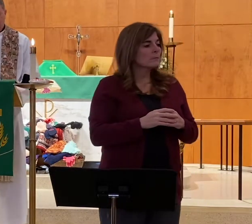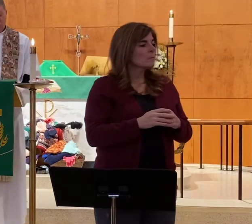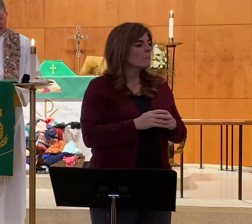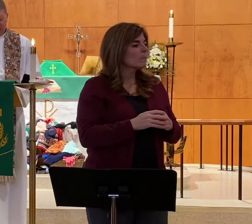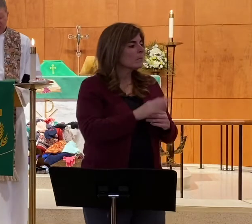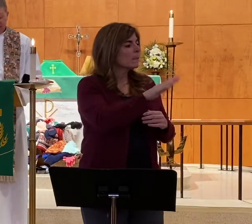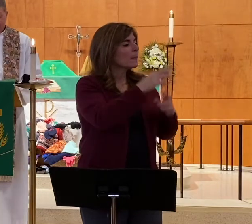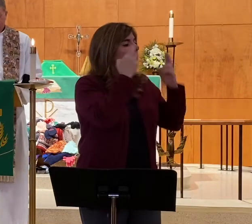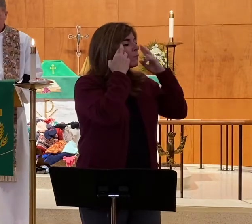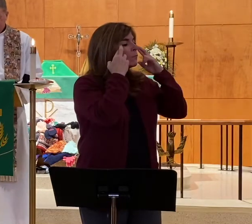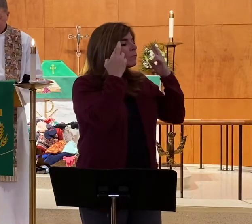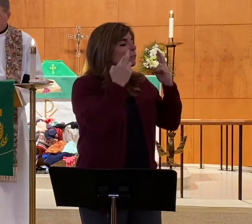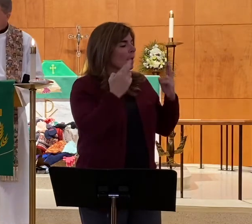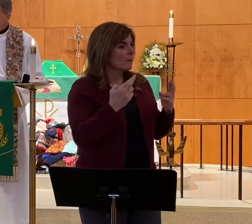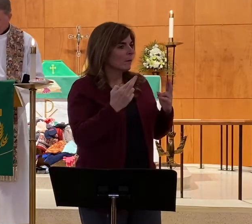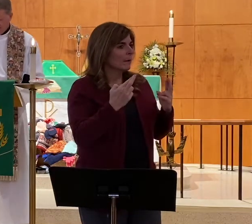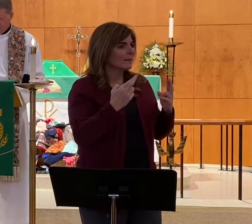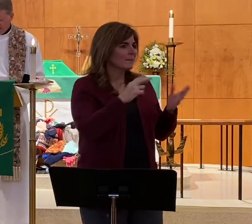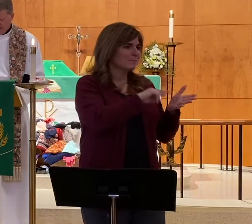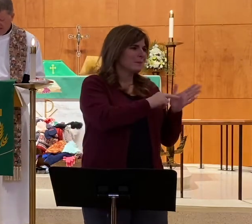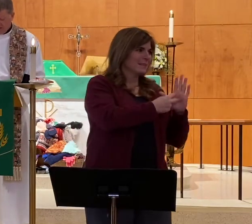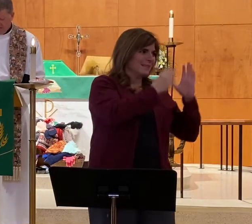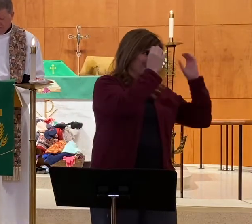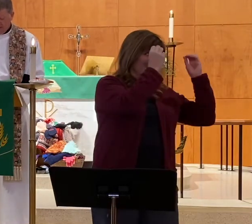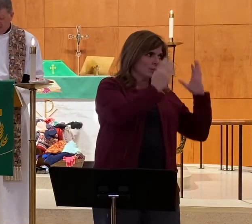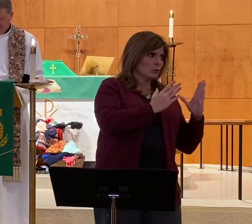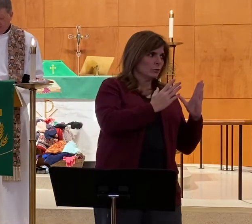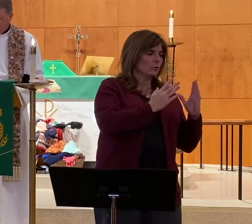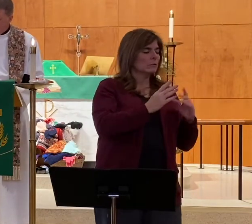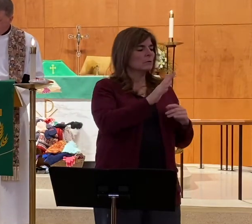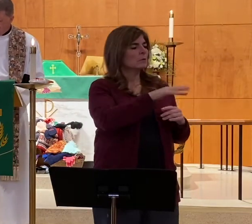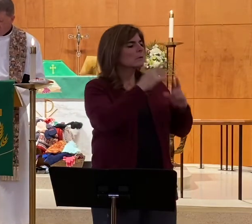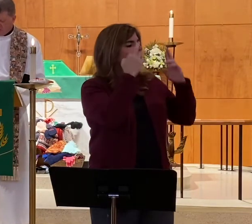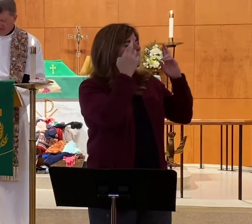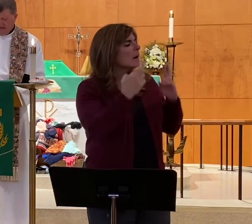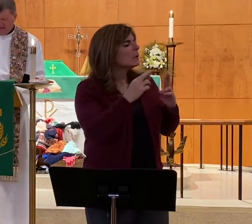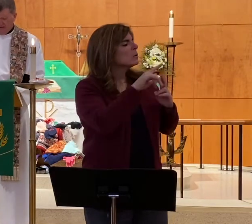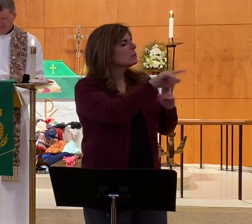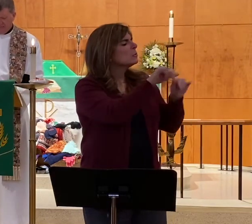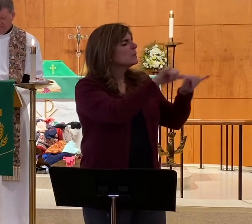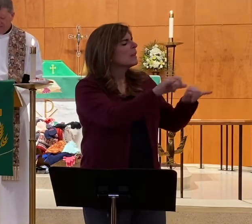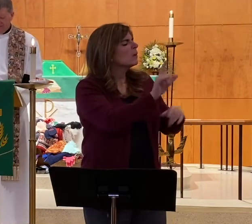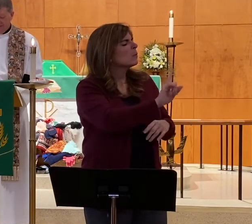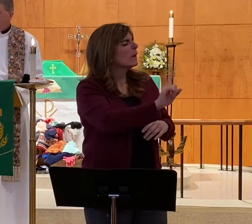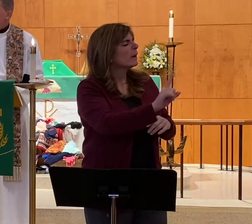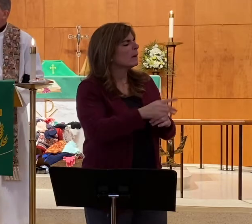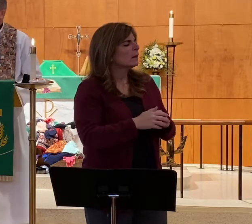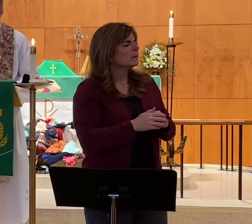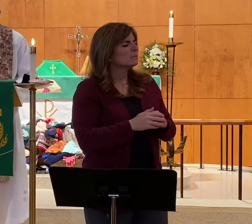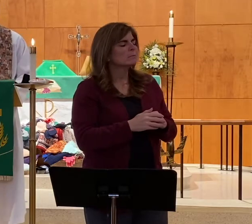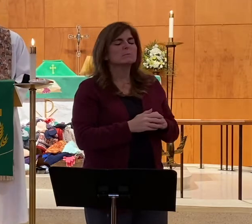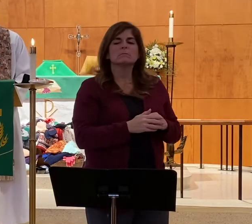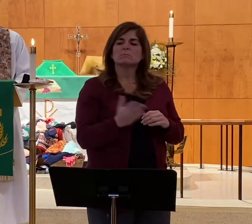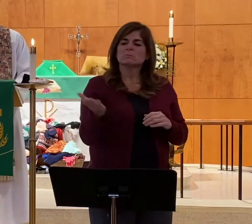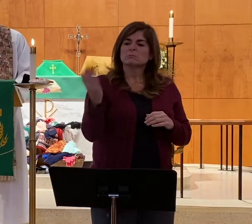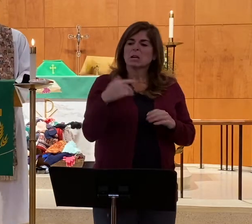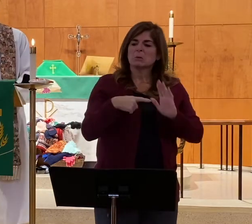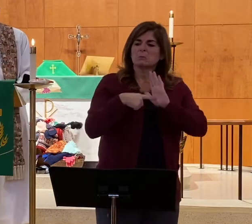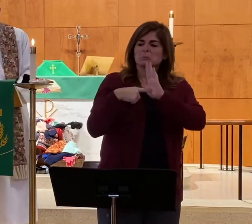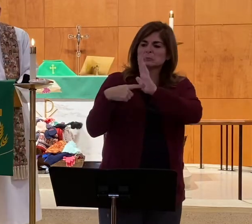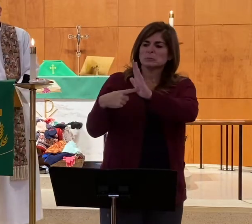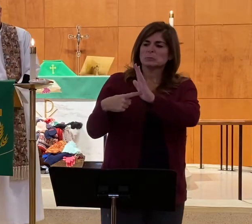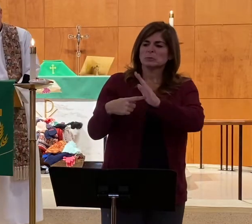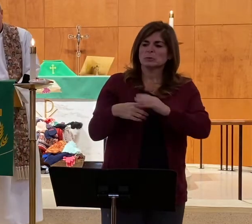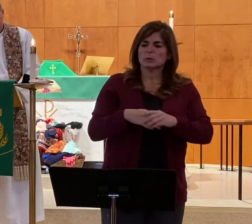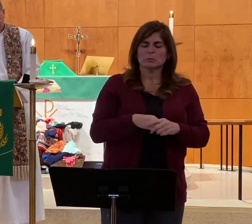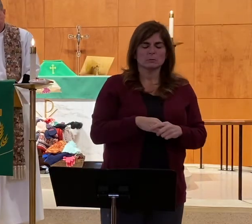They said to him, "Rabbi," which translated means teacher, "where are you staying?" He said to them,